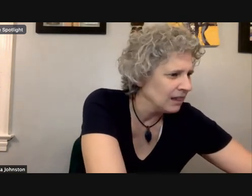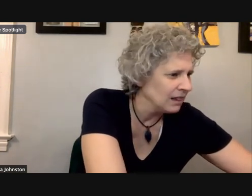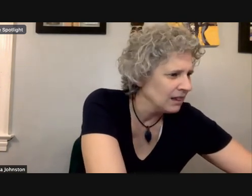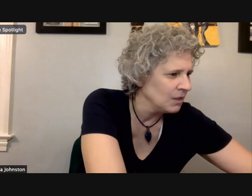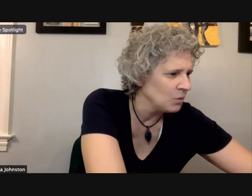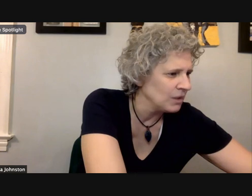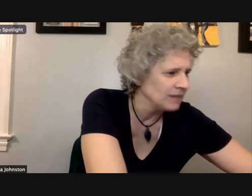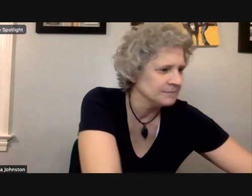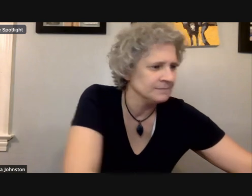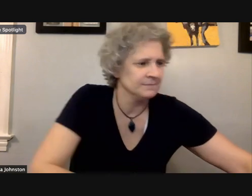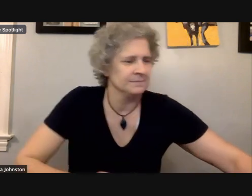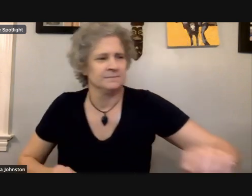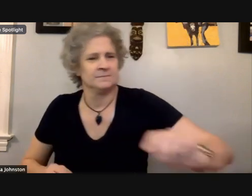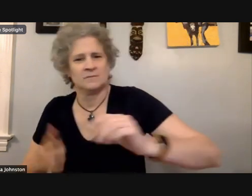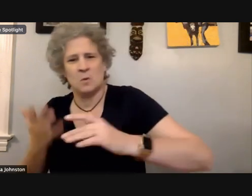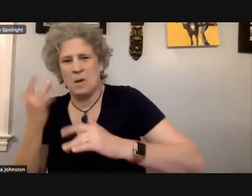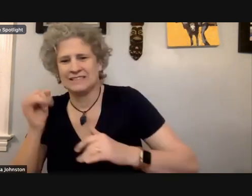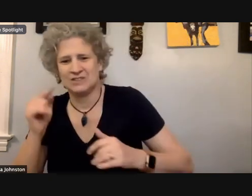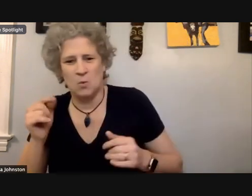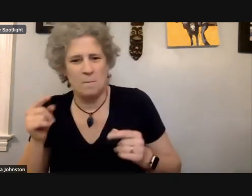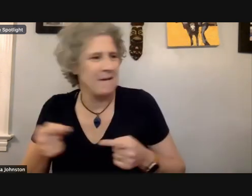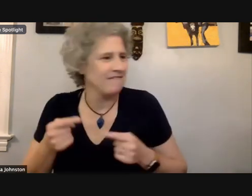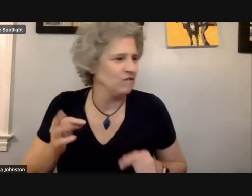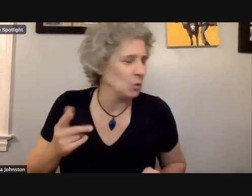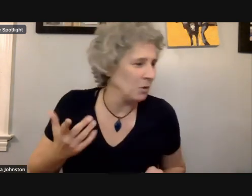But procedurally, I don't know exactly what it looks like